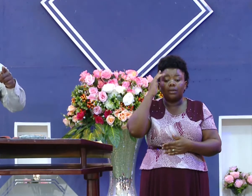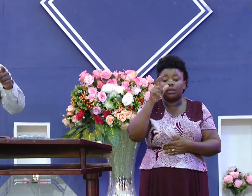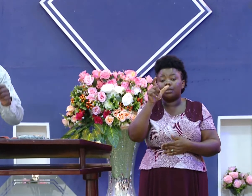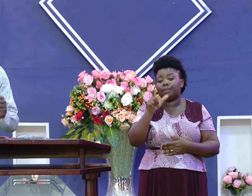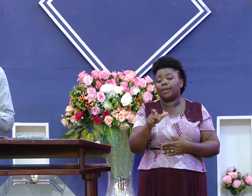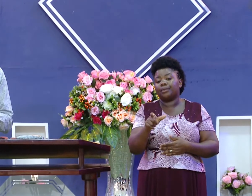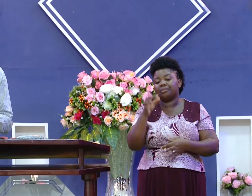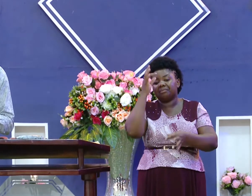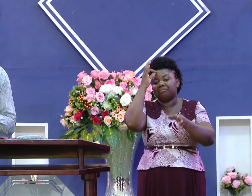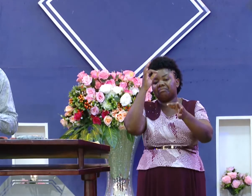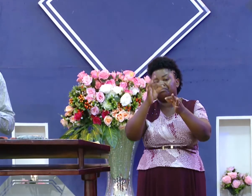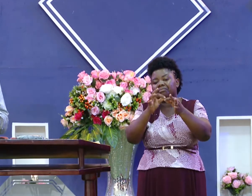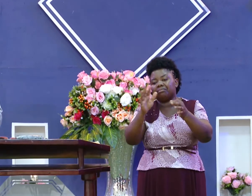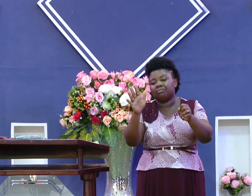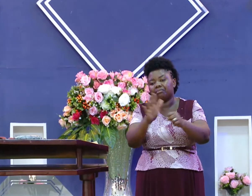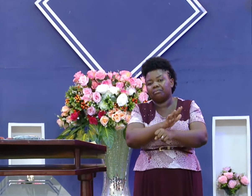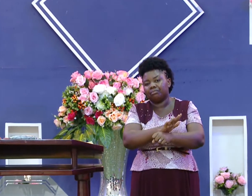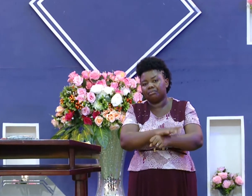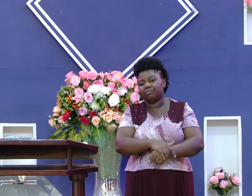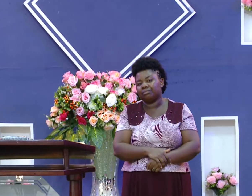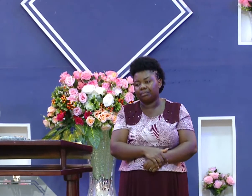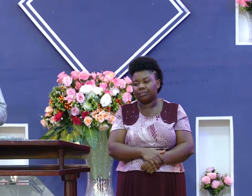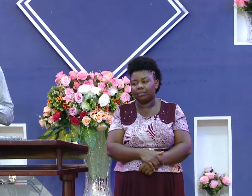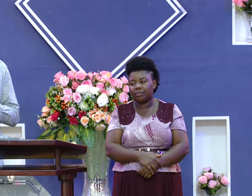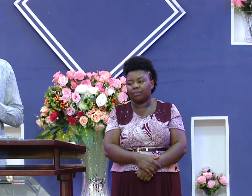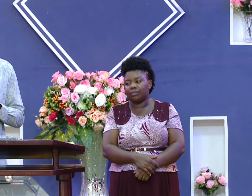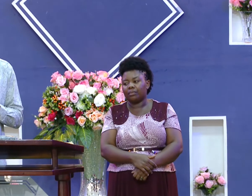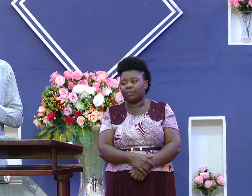it's when you will know that this person is faithful.